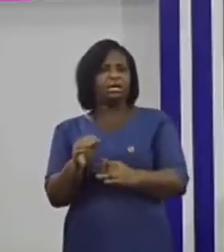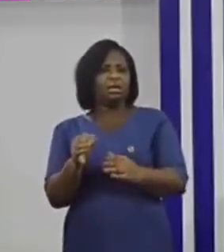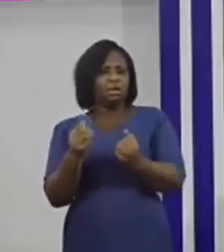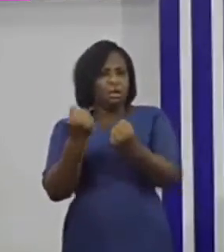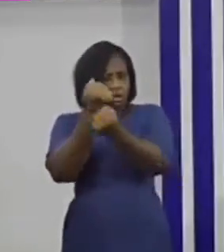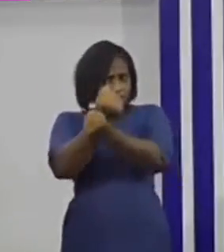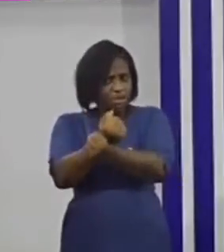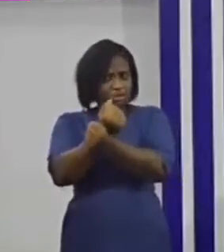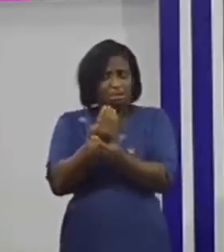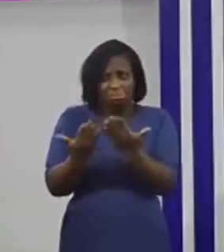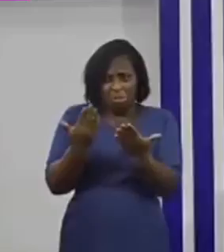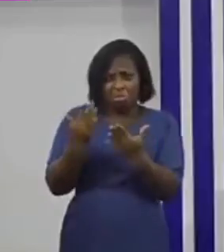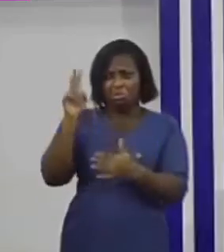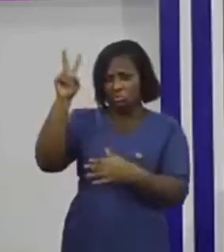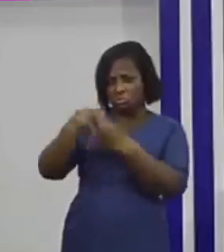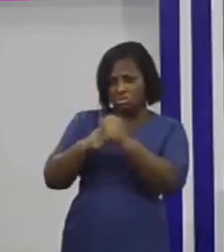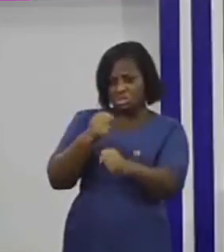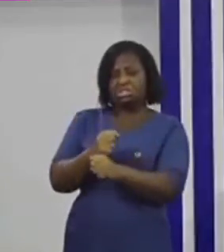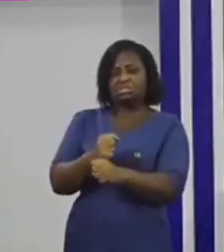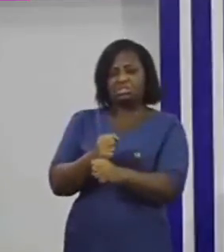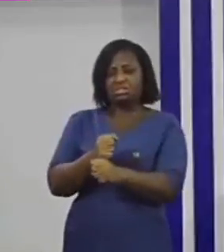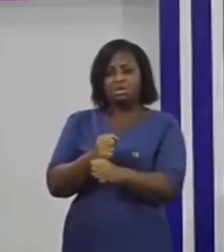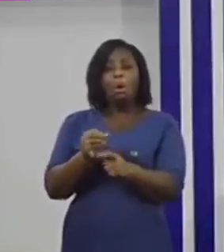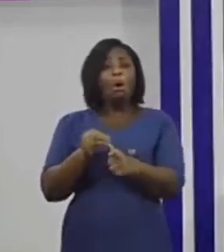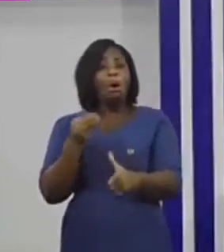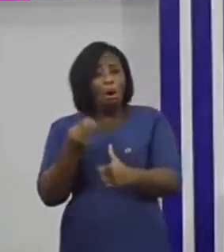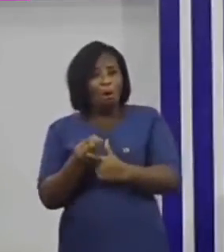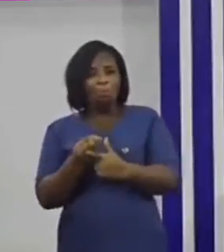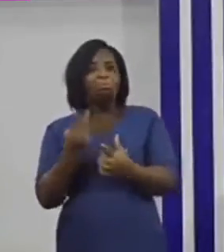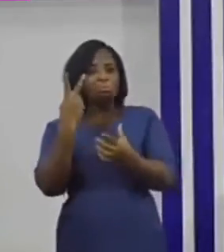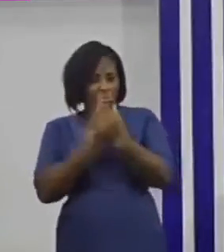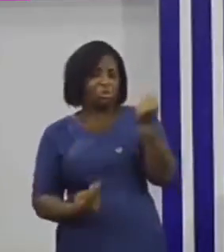a maximum term of 2 years, a fine or both.